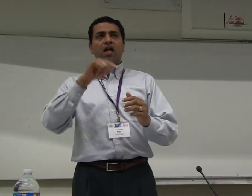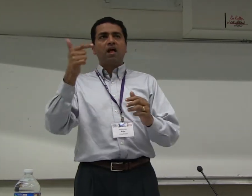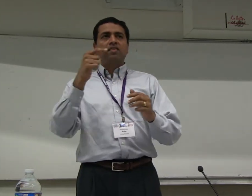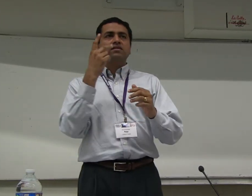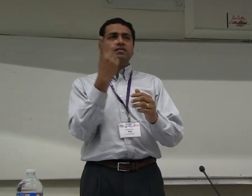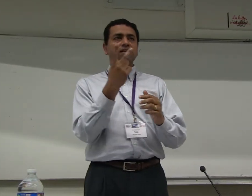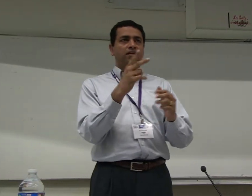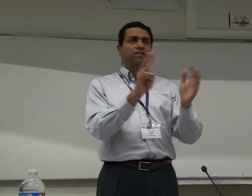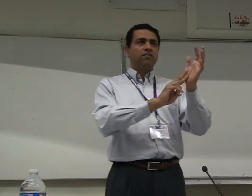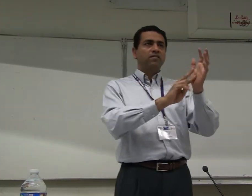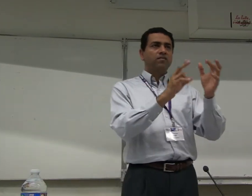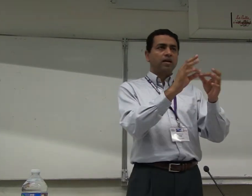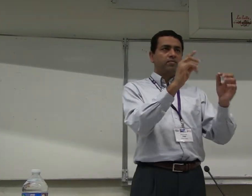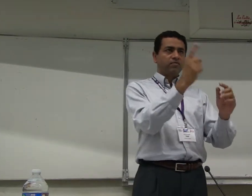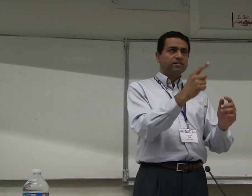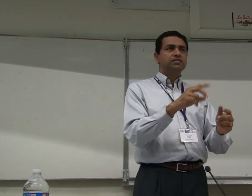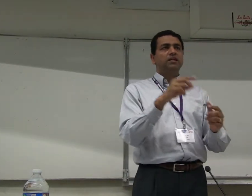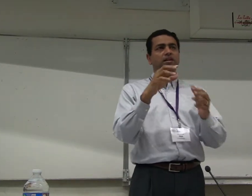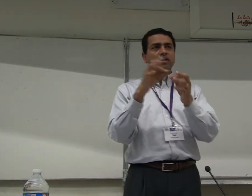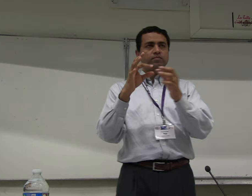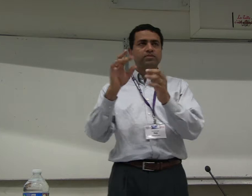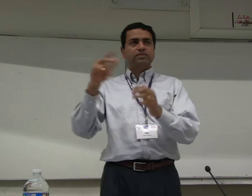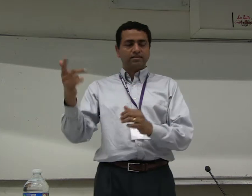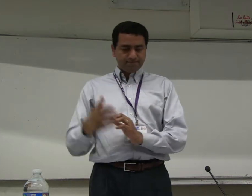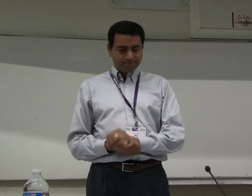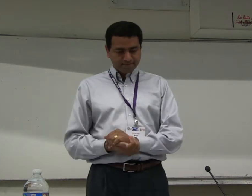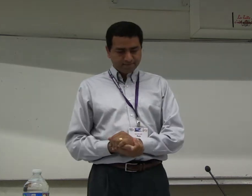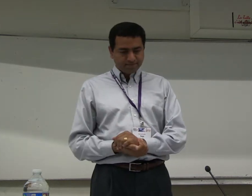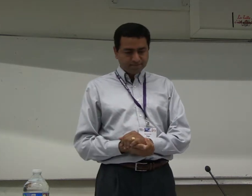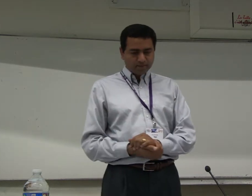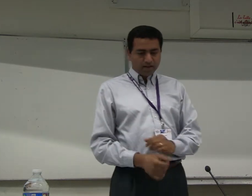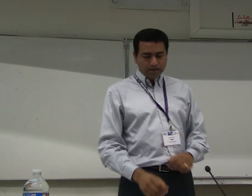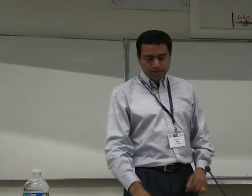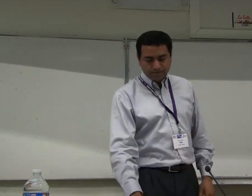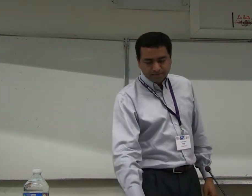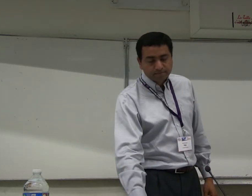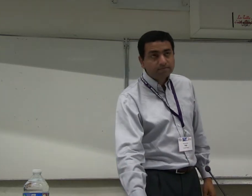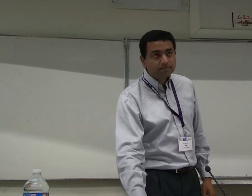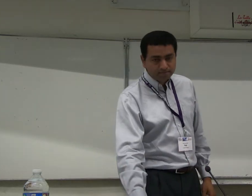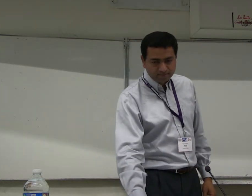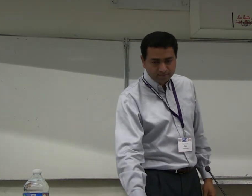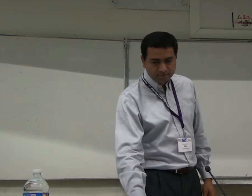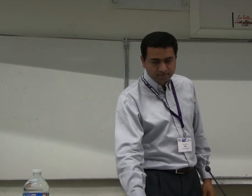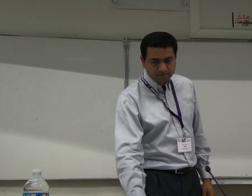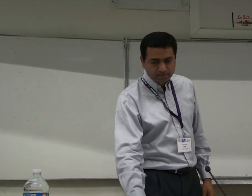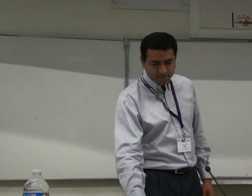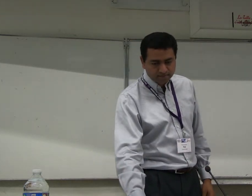And some of that group saw only caption first, and then the watch was added, and